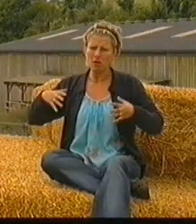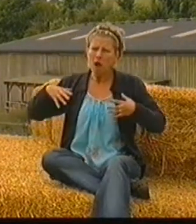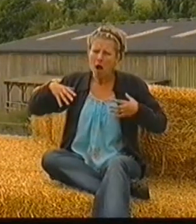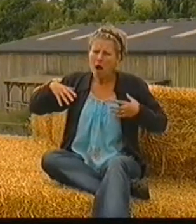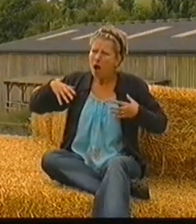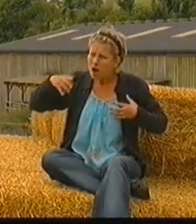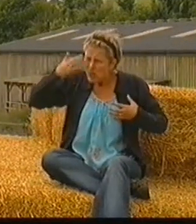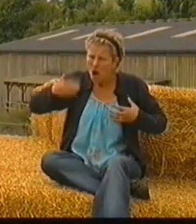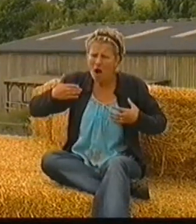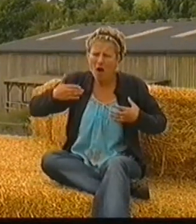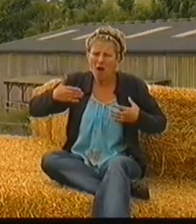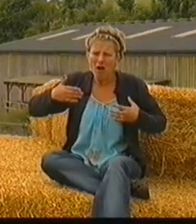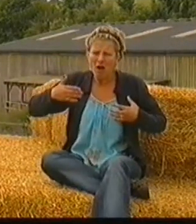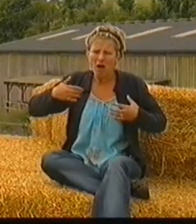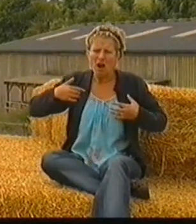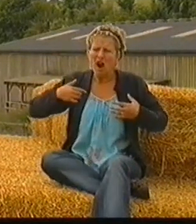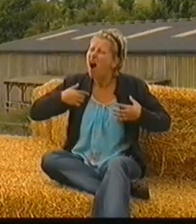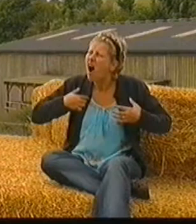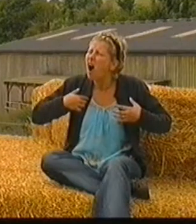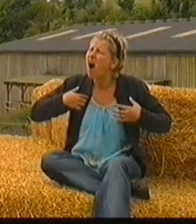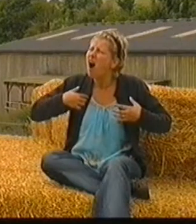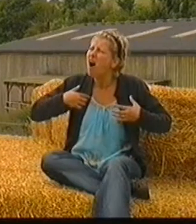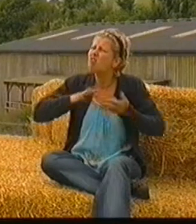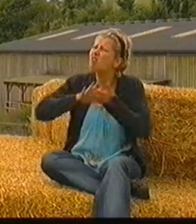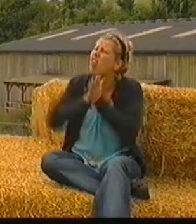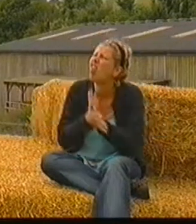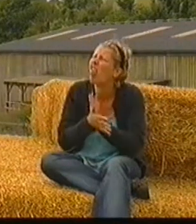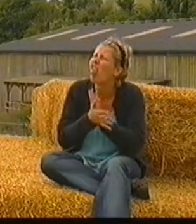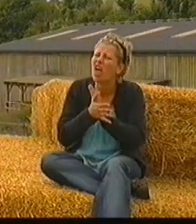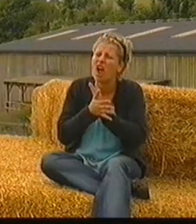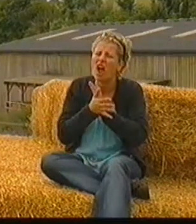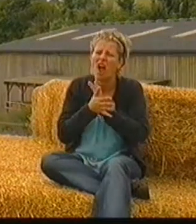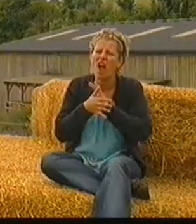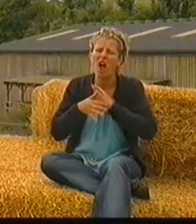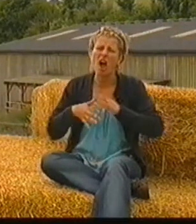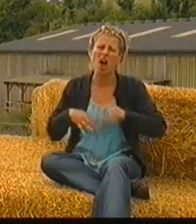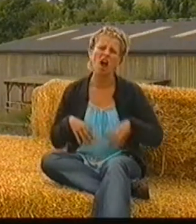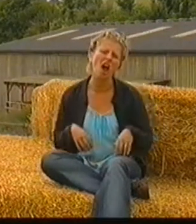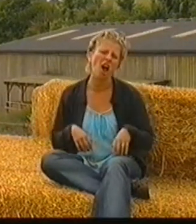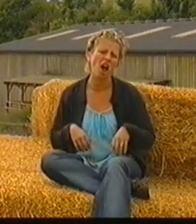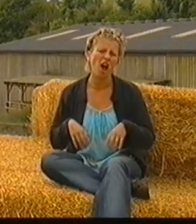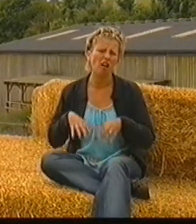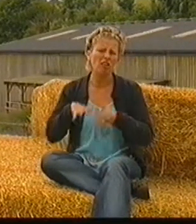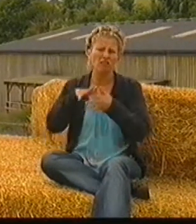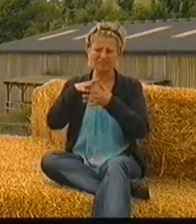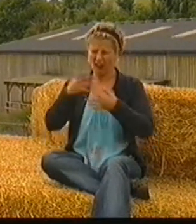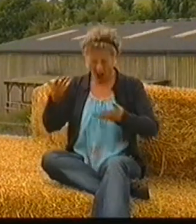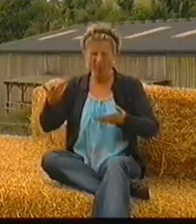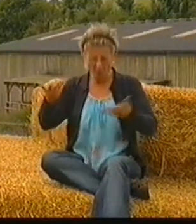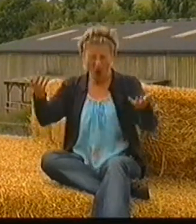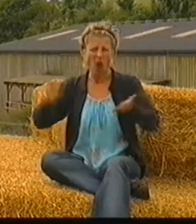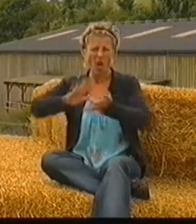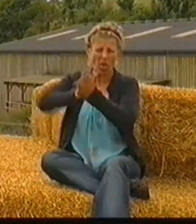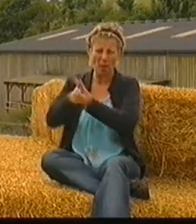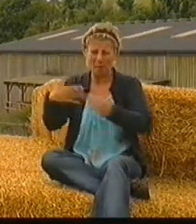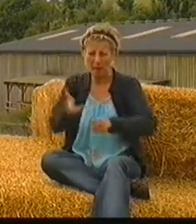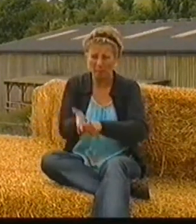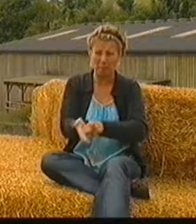mean it's ruined?" "Of course it's ruined. They shot the tail but missed the fox." "Oh,